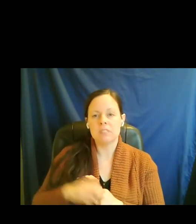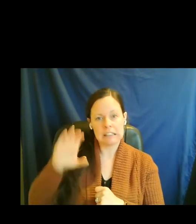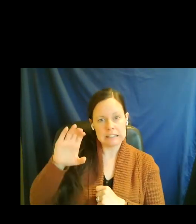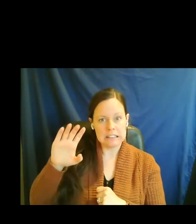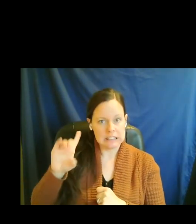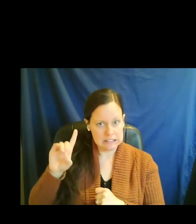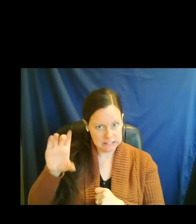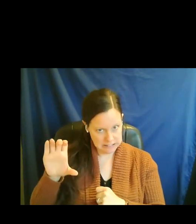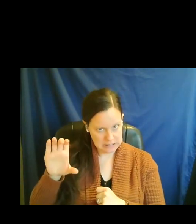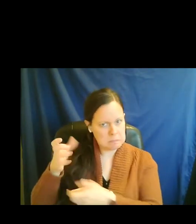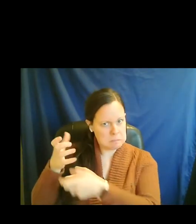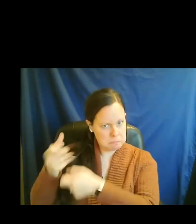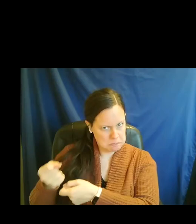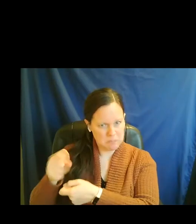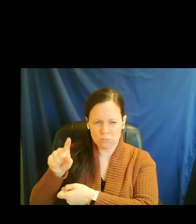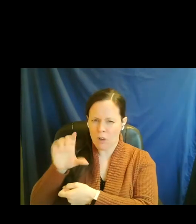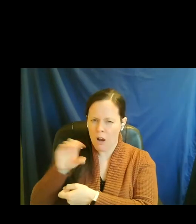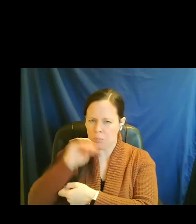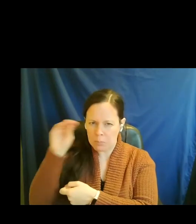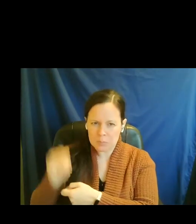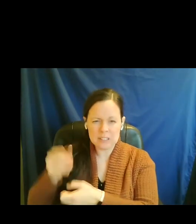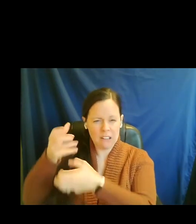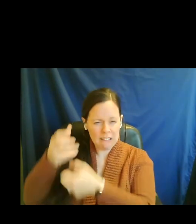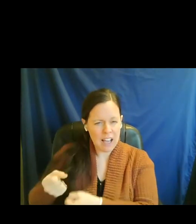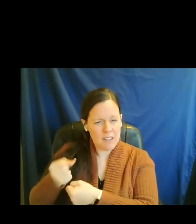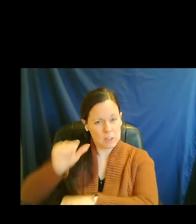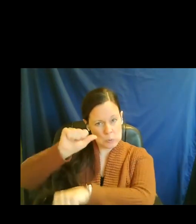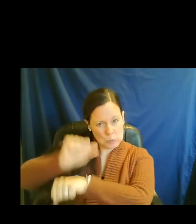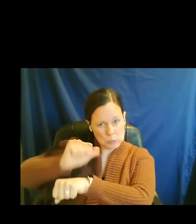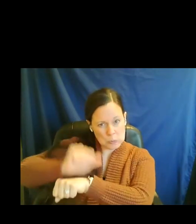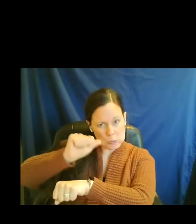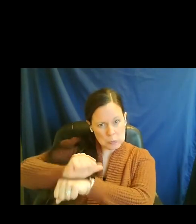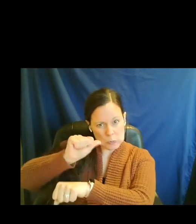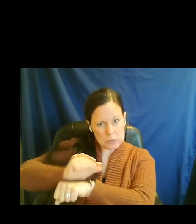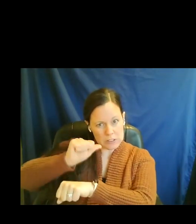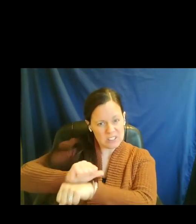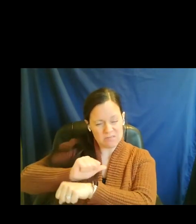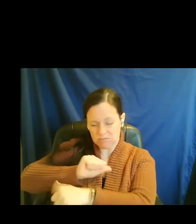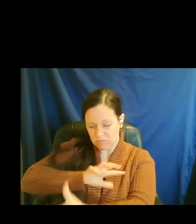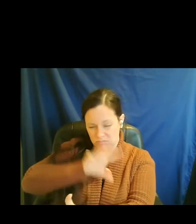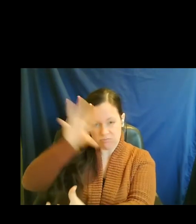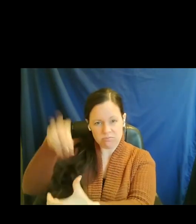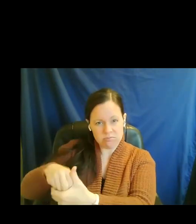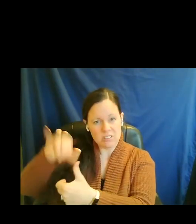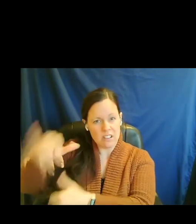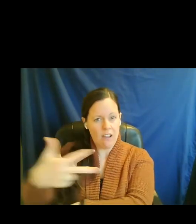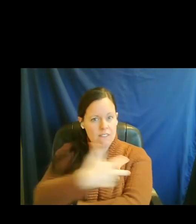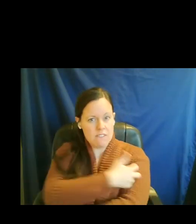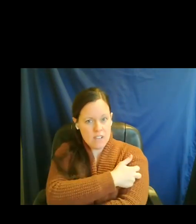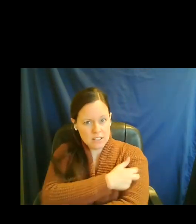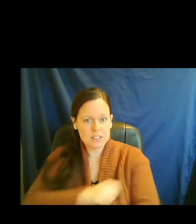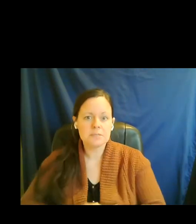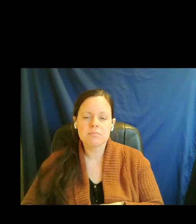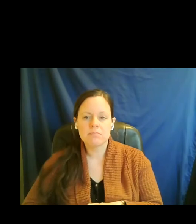CDC, and I have 100% confidence in the work that has been put into this vaccine. I